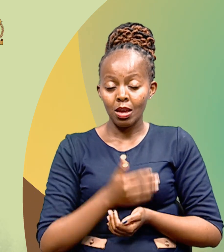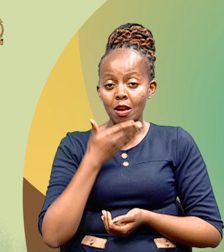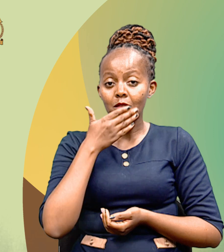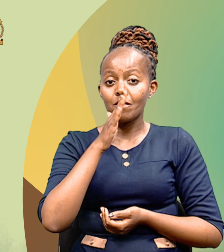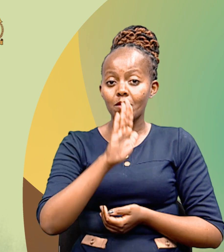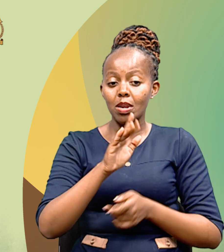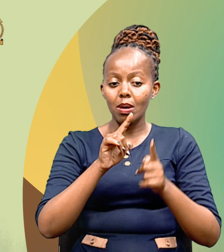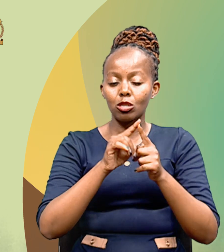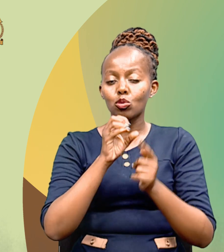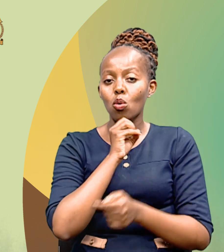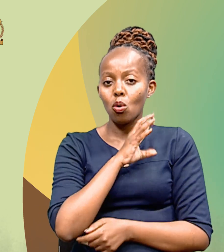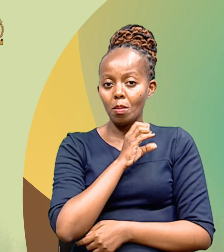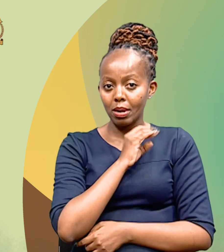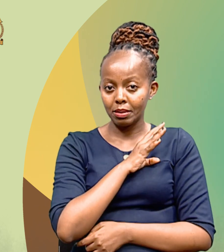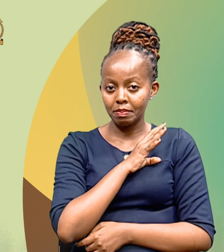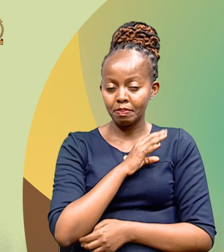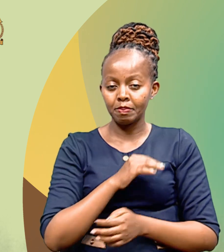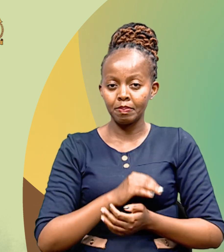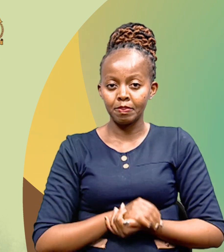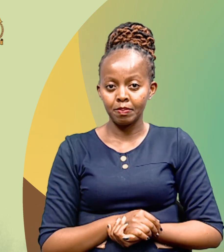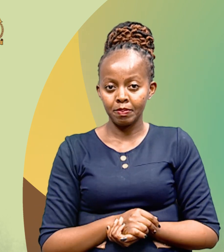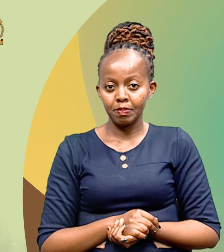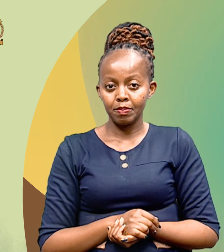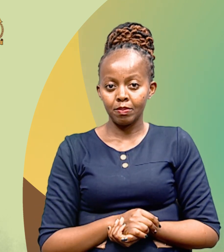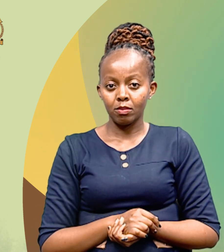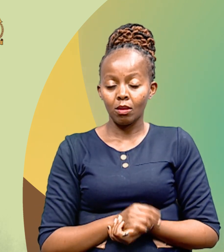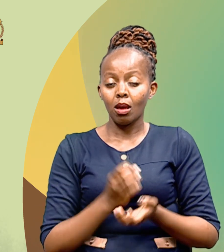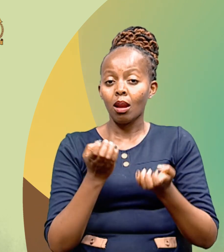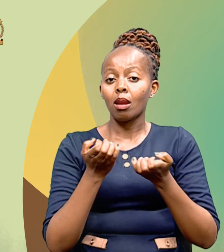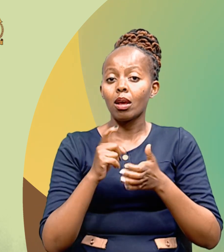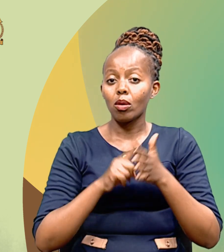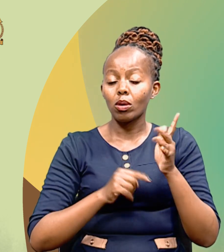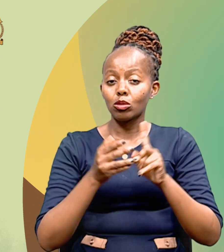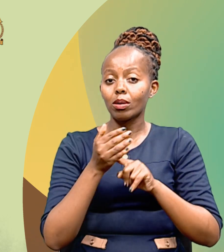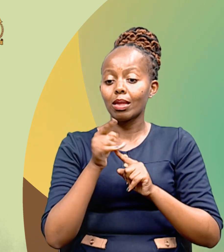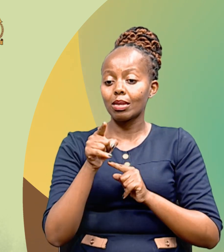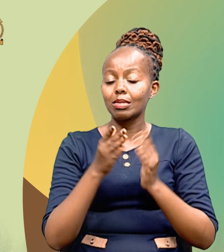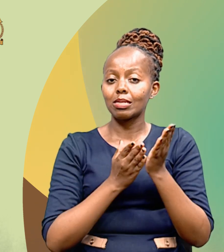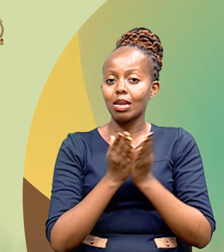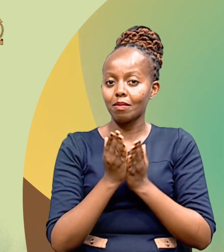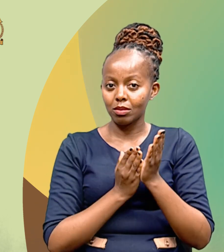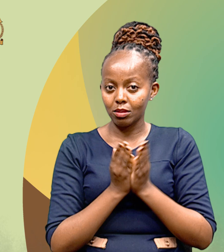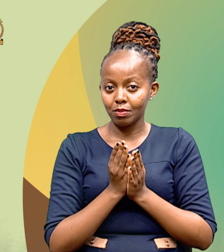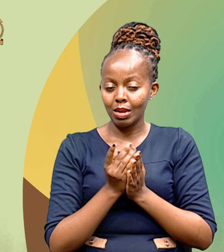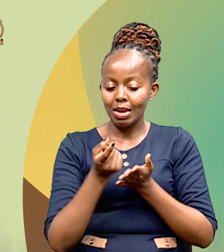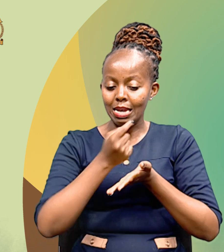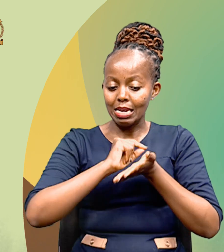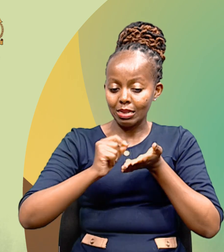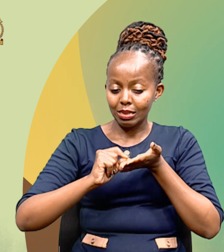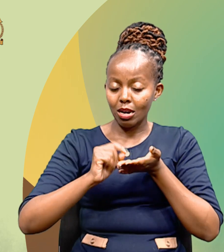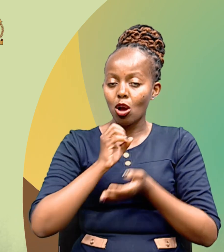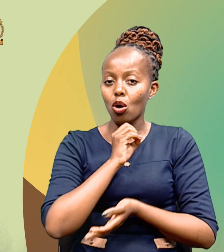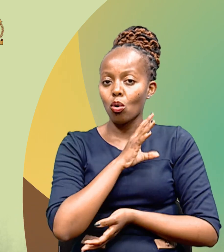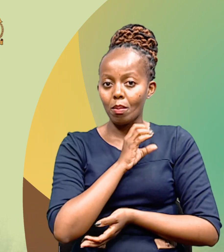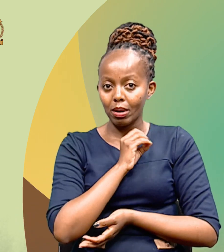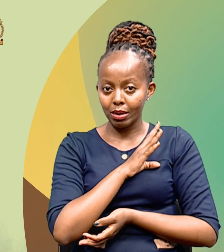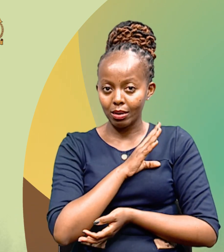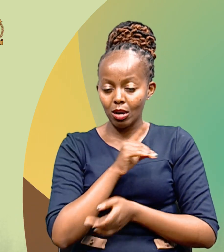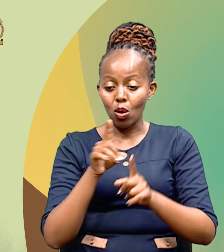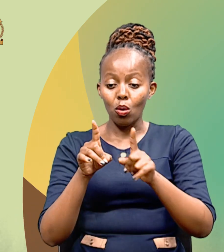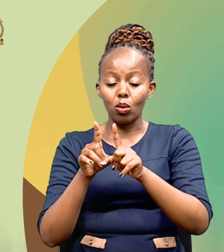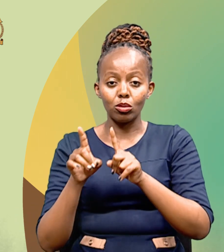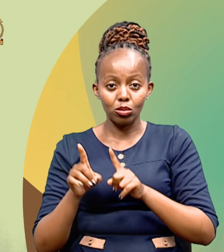Response to complaints. Requirement to obtain a written complaint